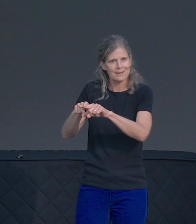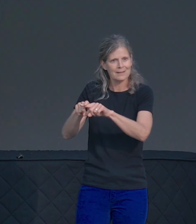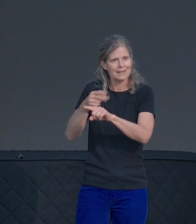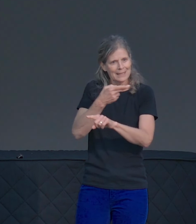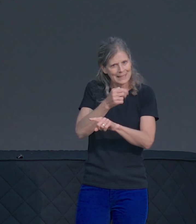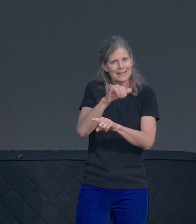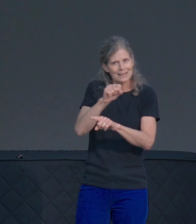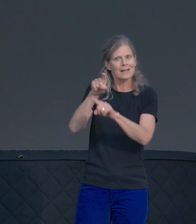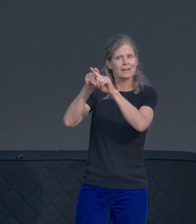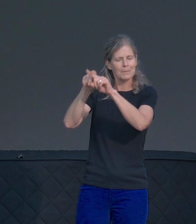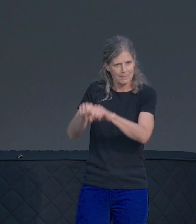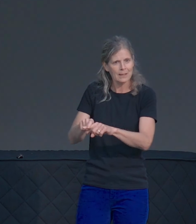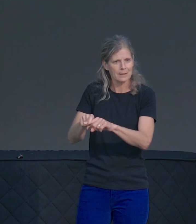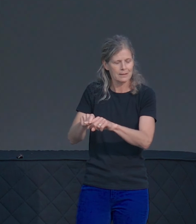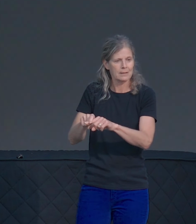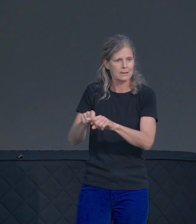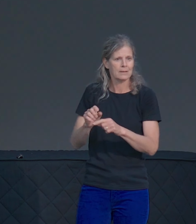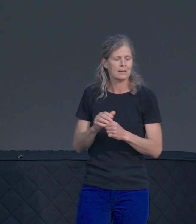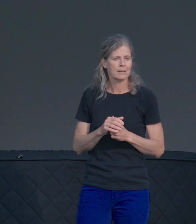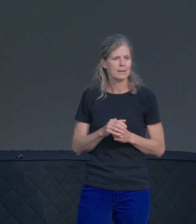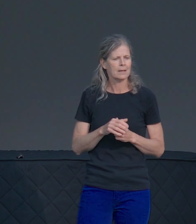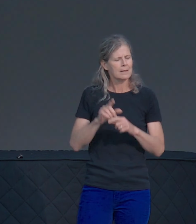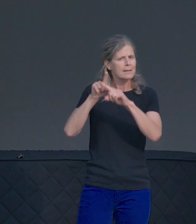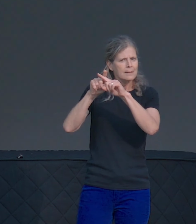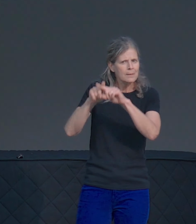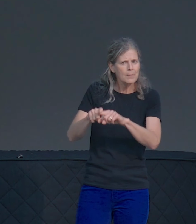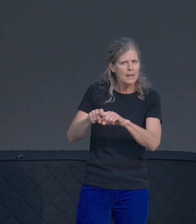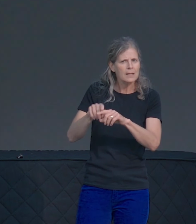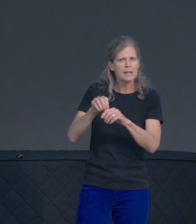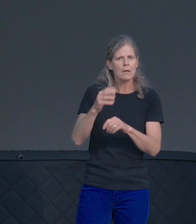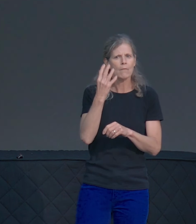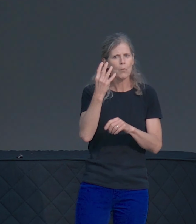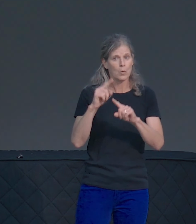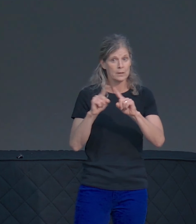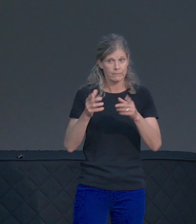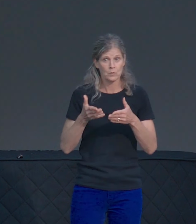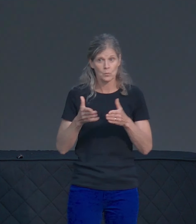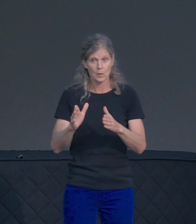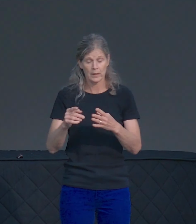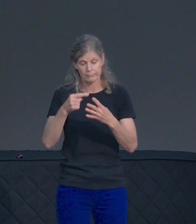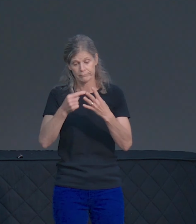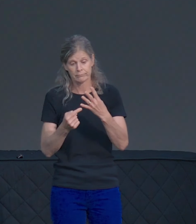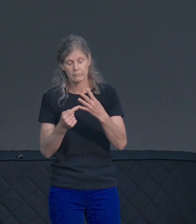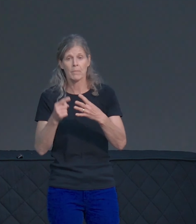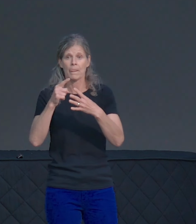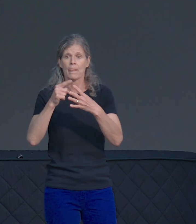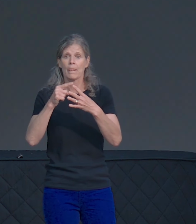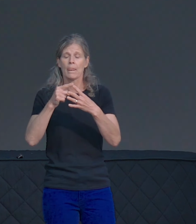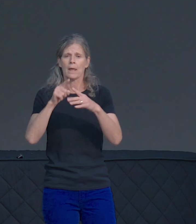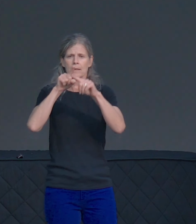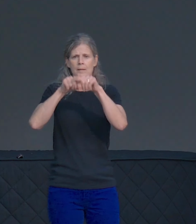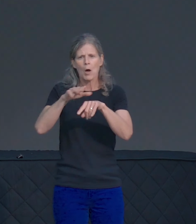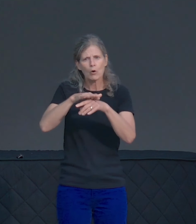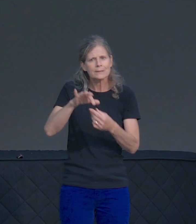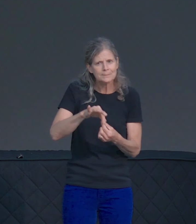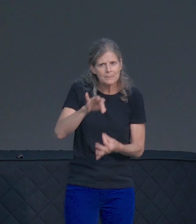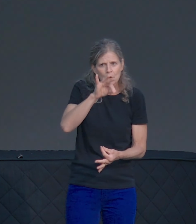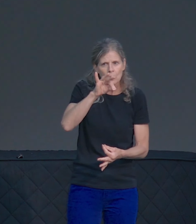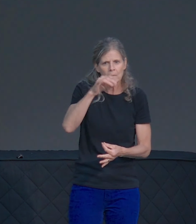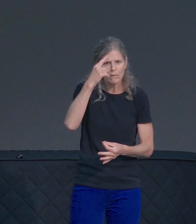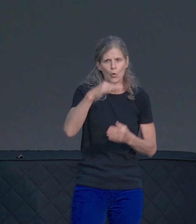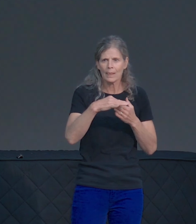is dependent. And he's dependent in four ways. First, we see Jesus is dependent on the Spirit for